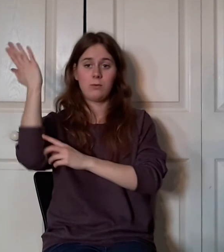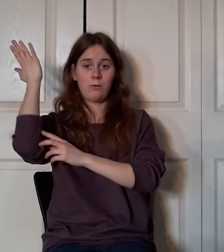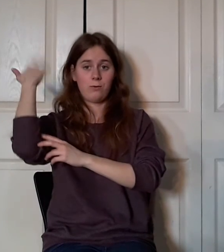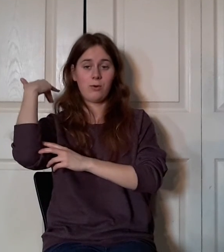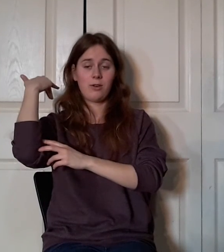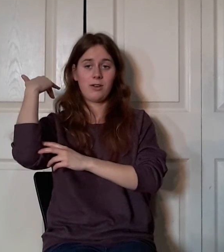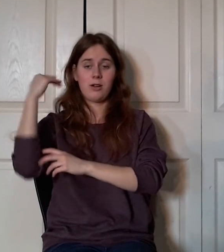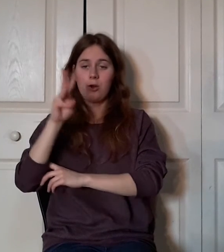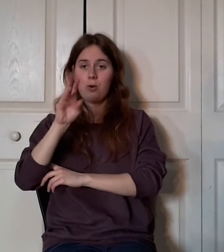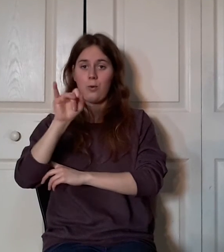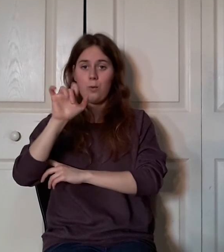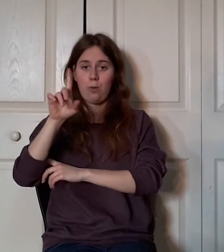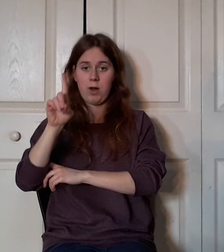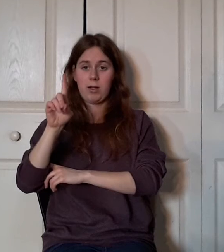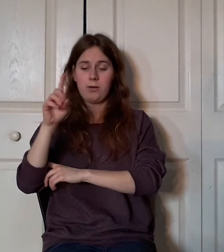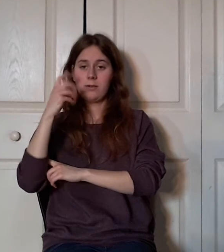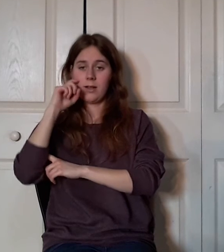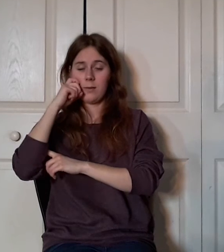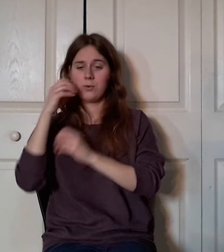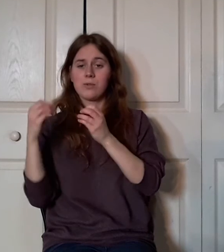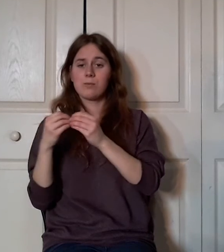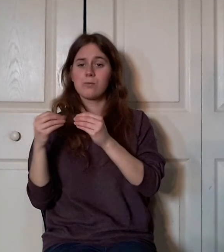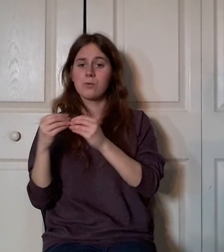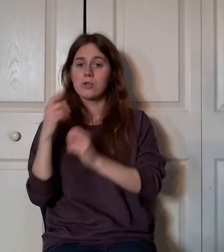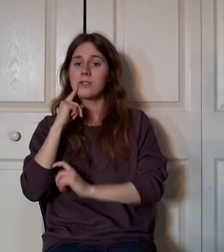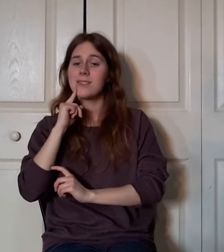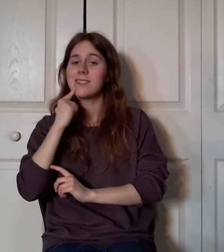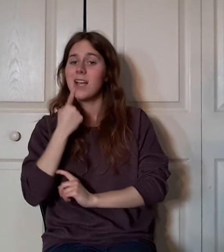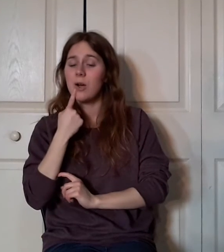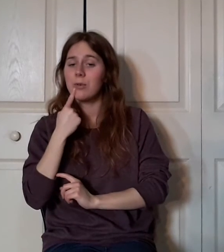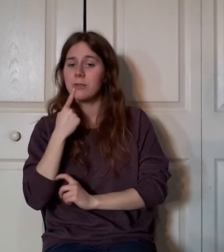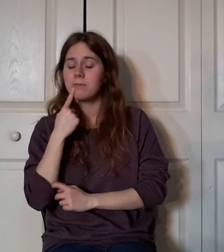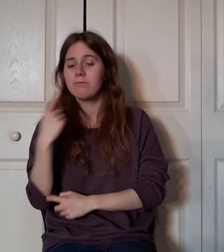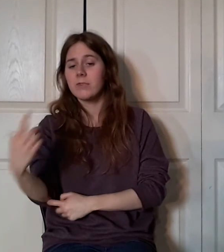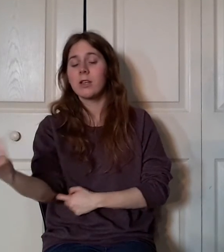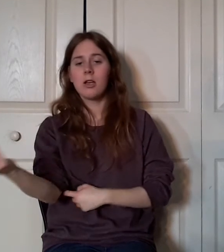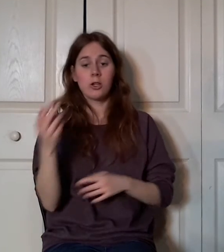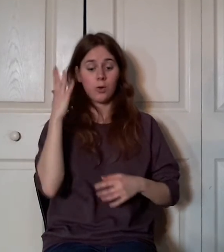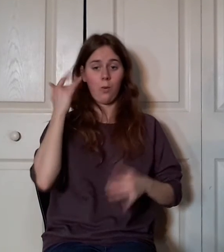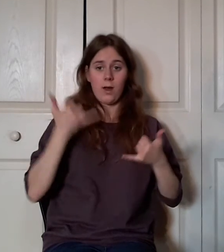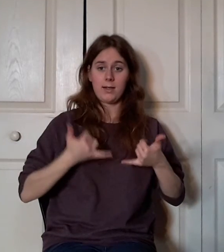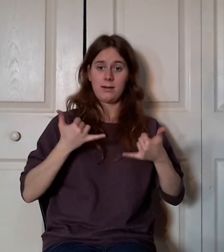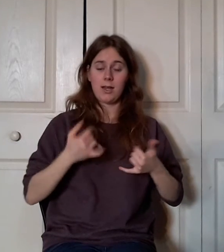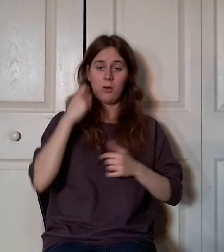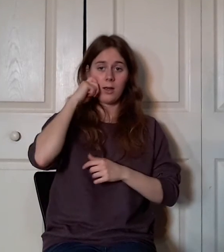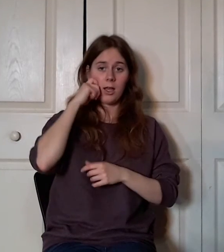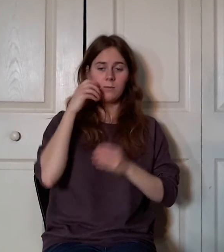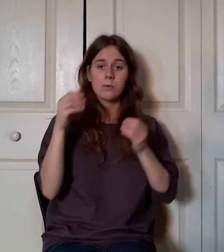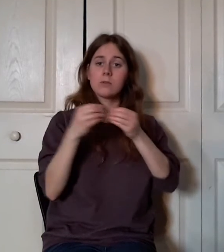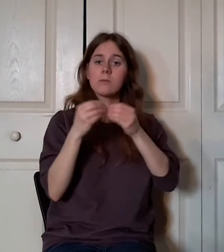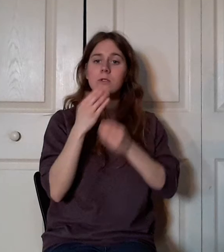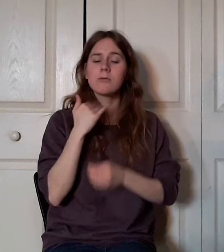Let me draw a quick apple tree here. And they might have found that the apples were a little bit sour and small